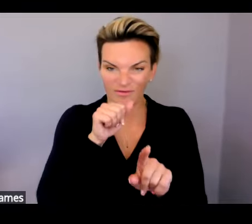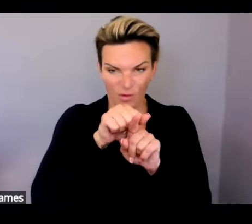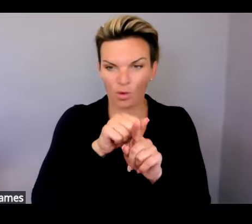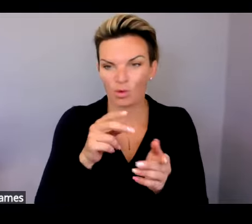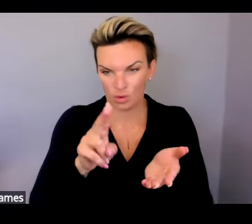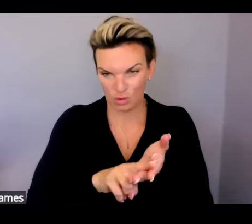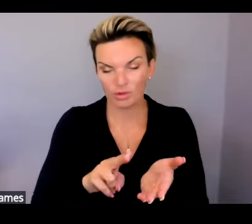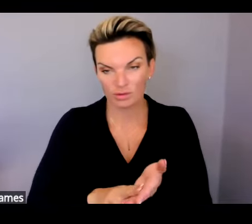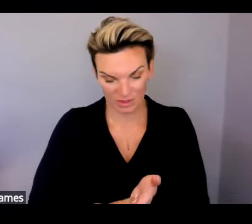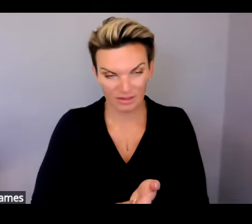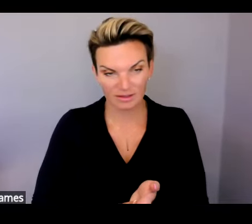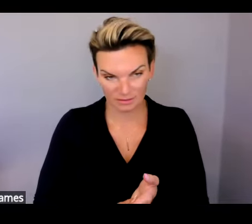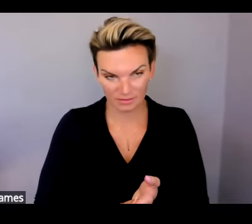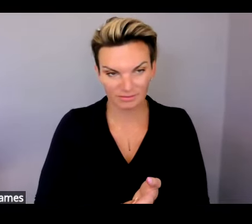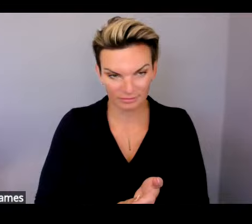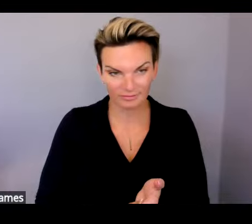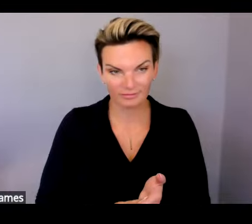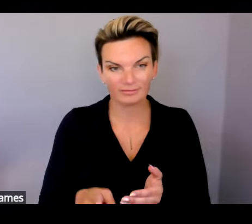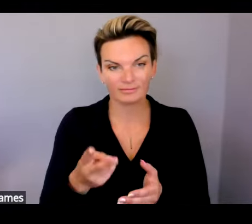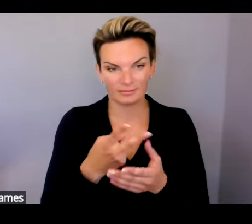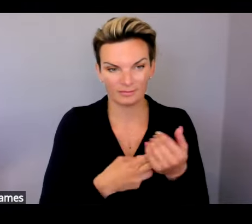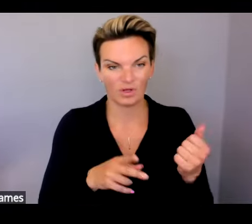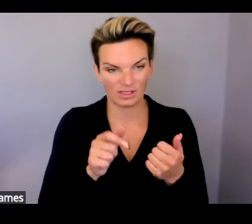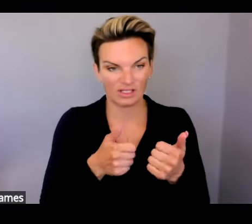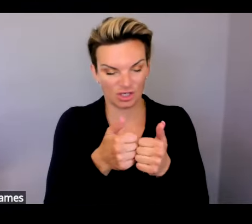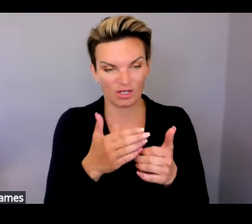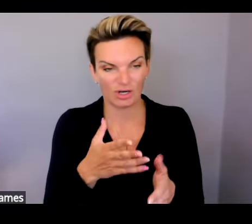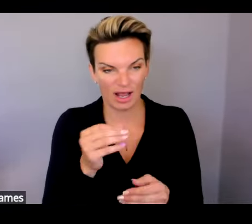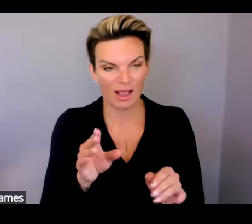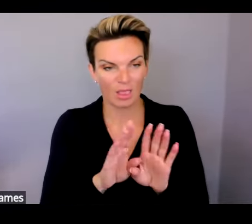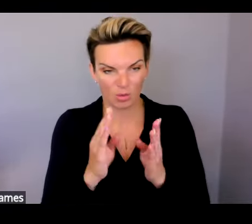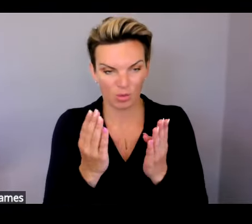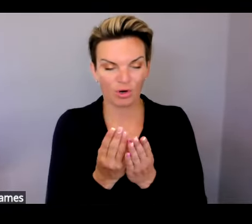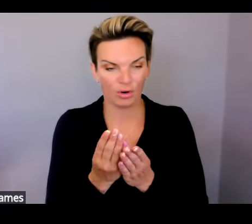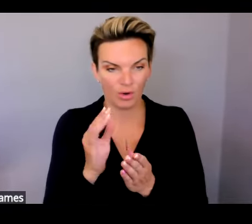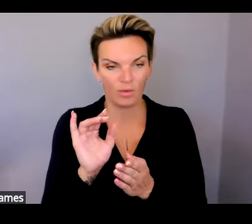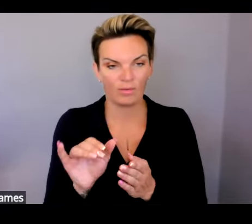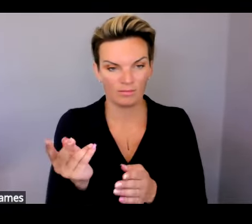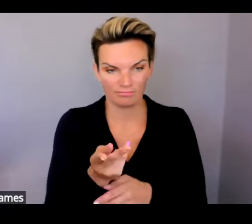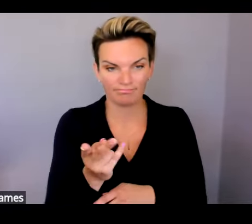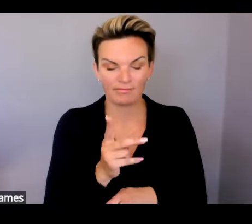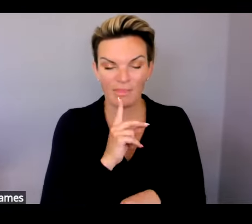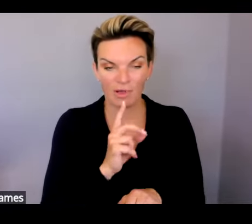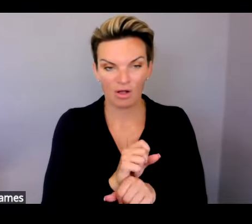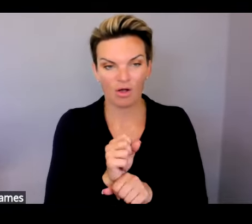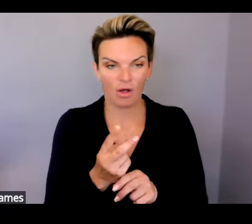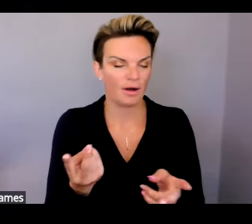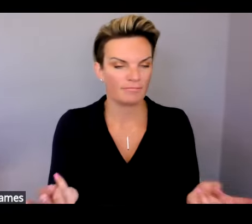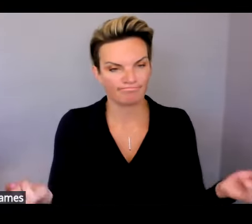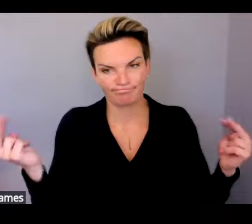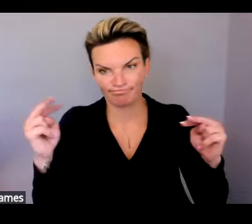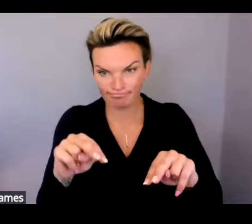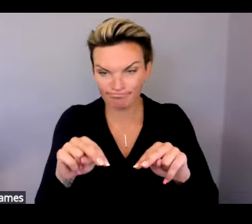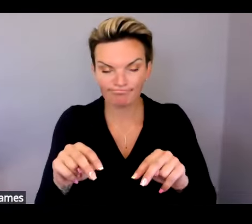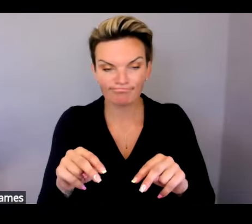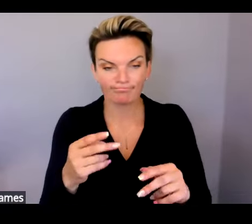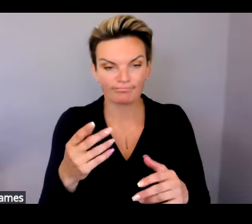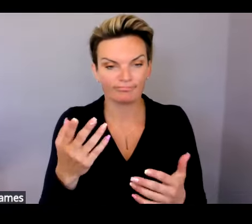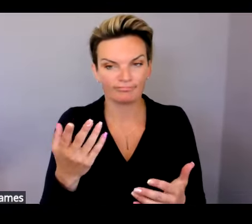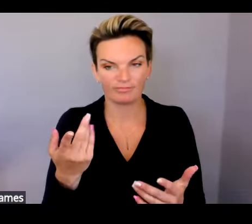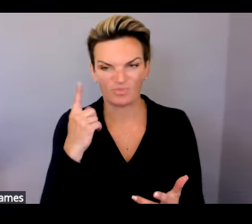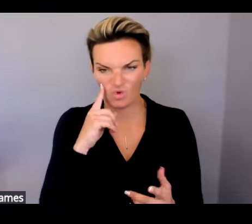is both the challengers and the Bureau which are looking for obvious